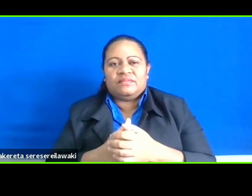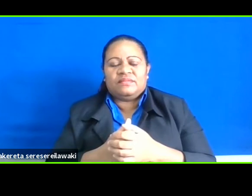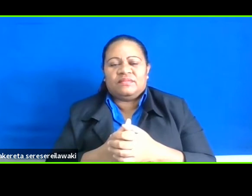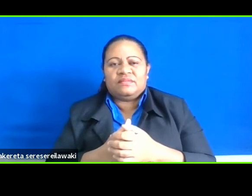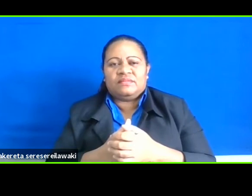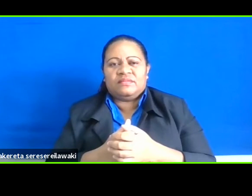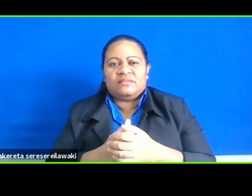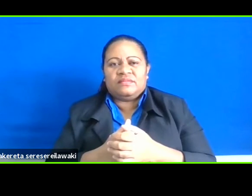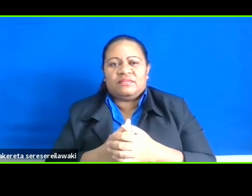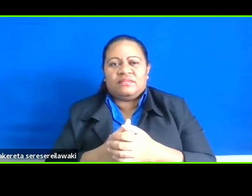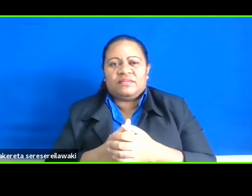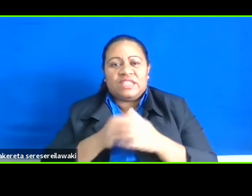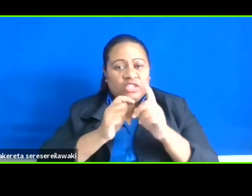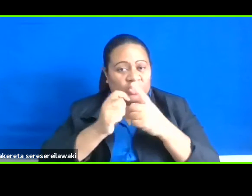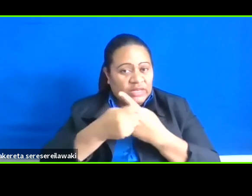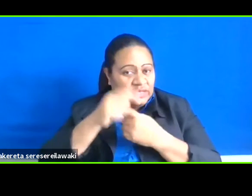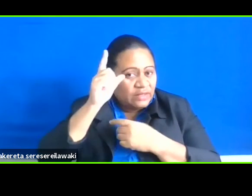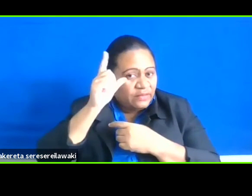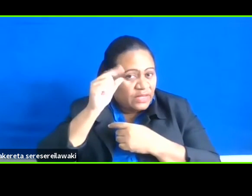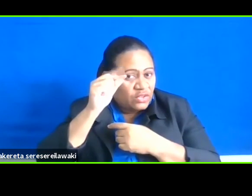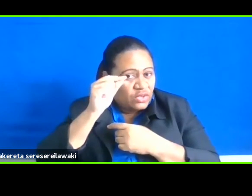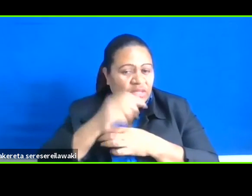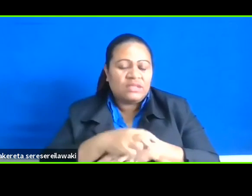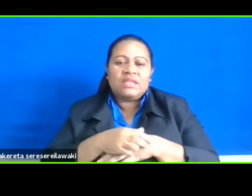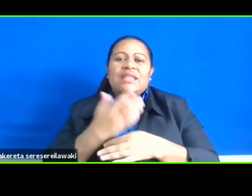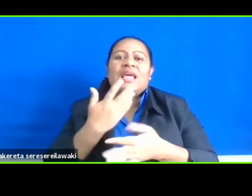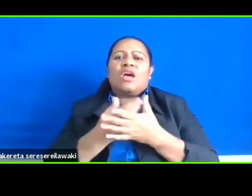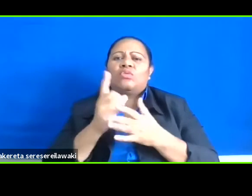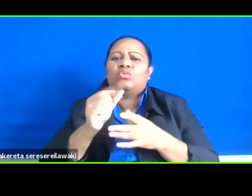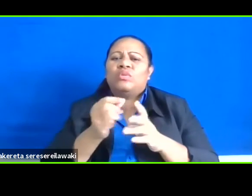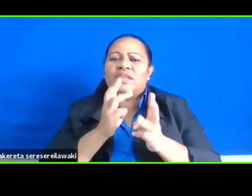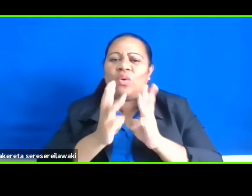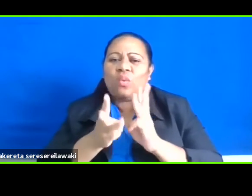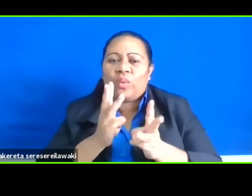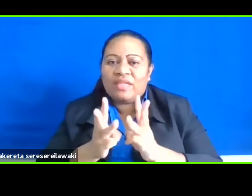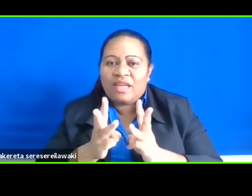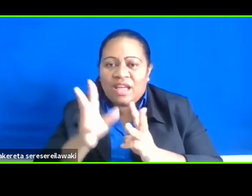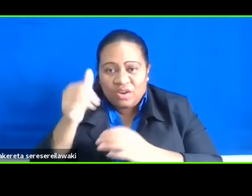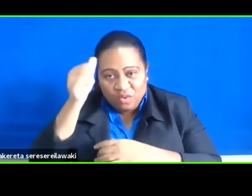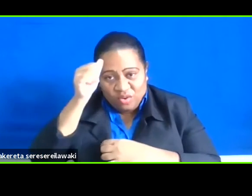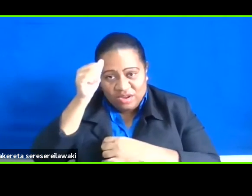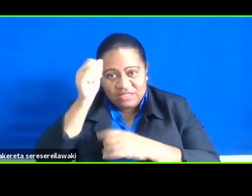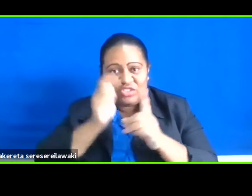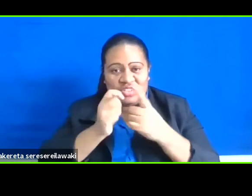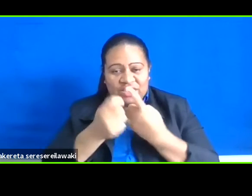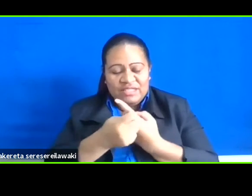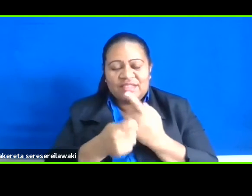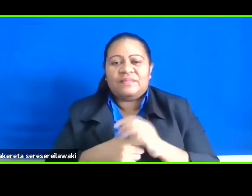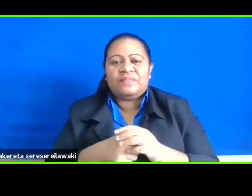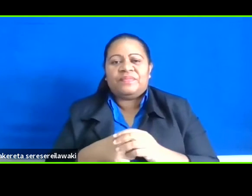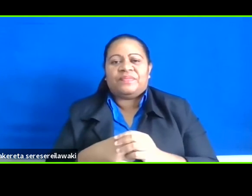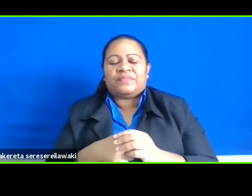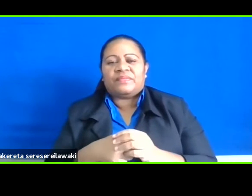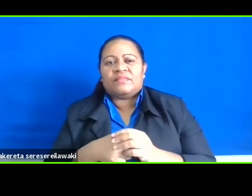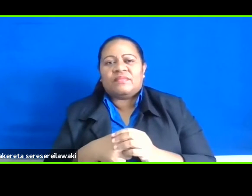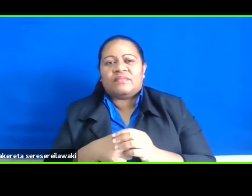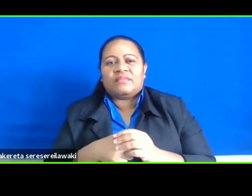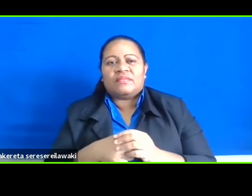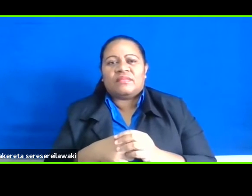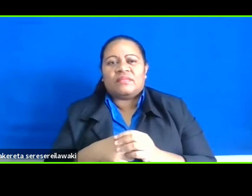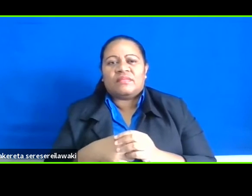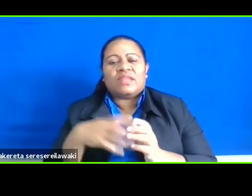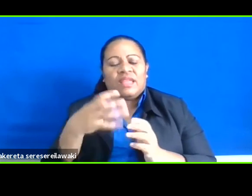fijian uh weather forecasting uh knowledge and um there is uh um an indigenous fijian um